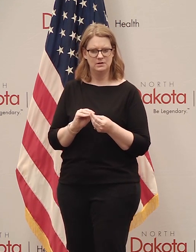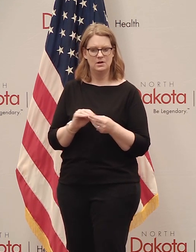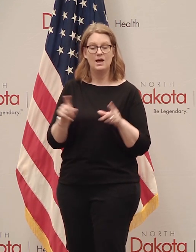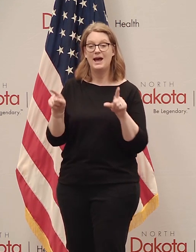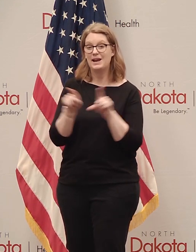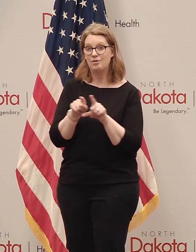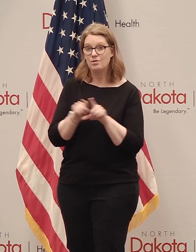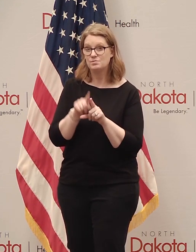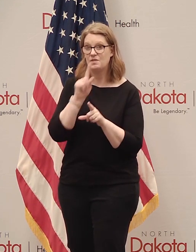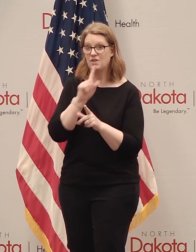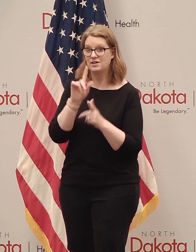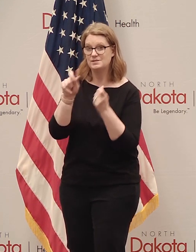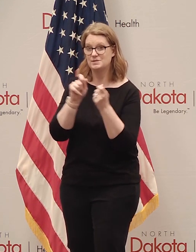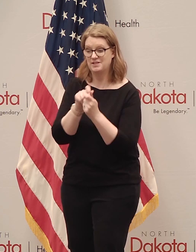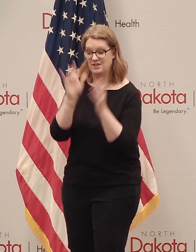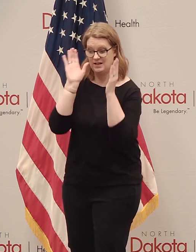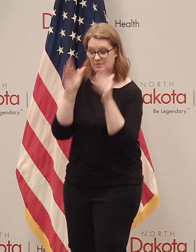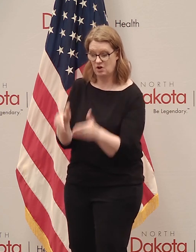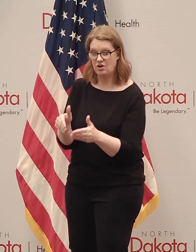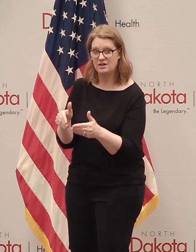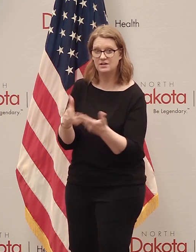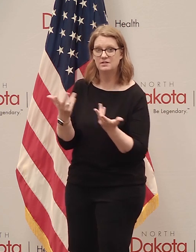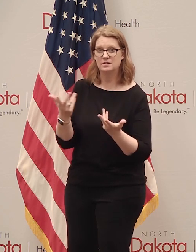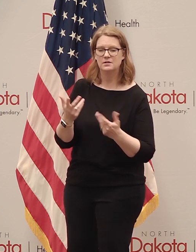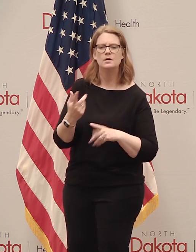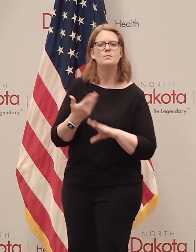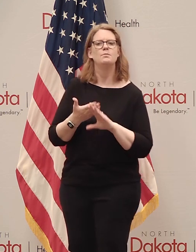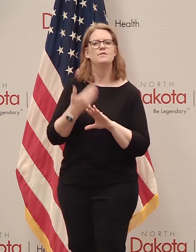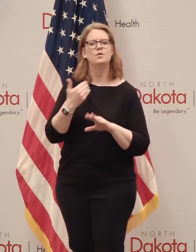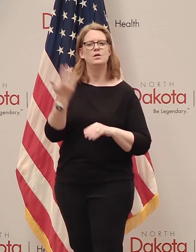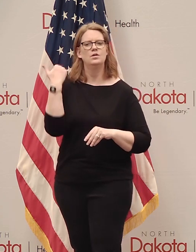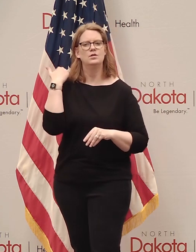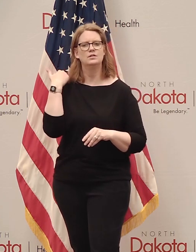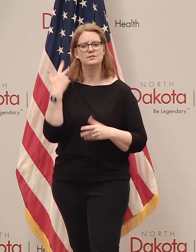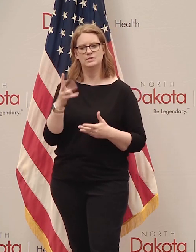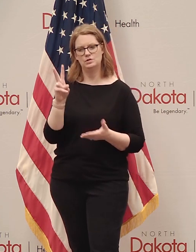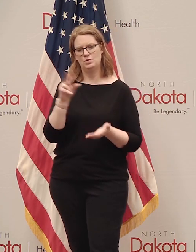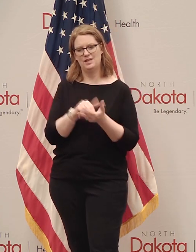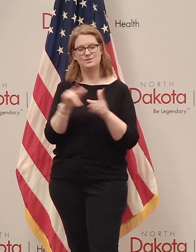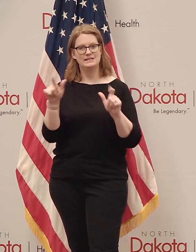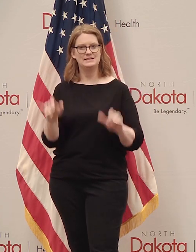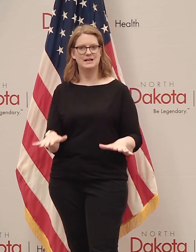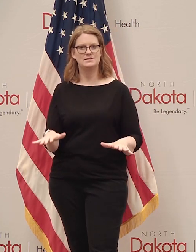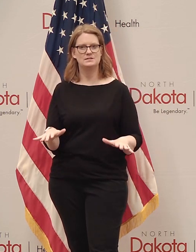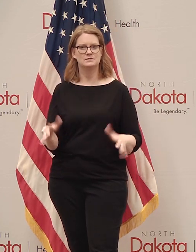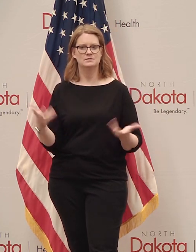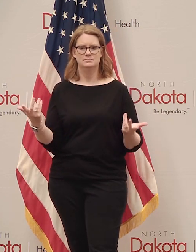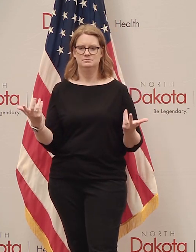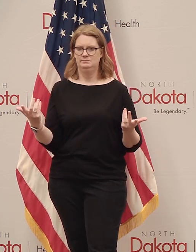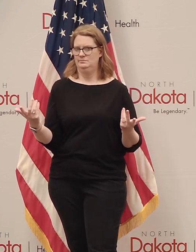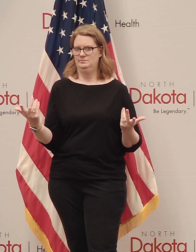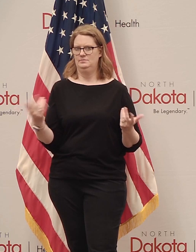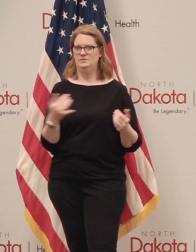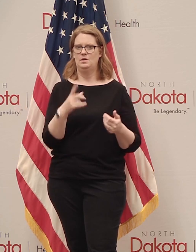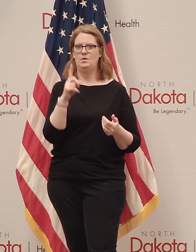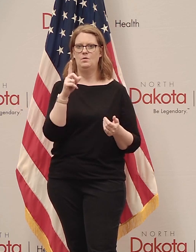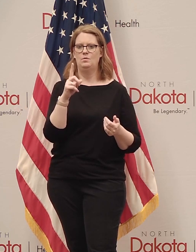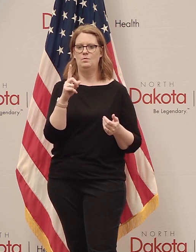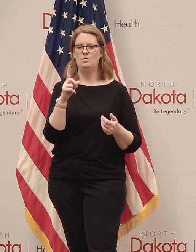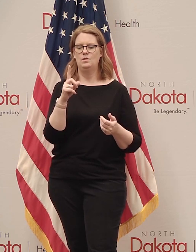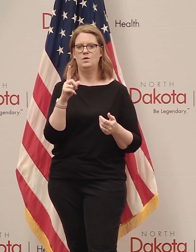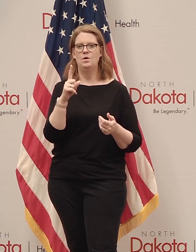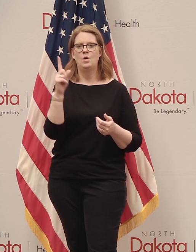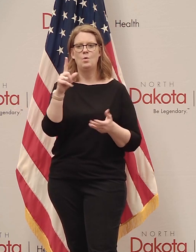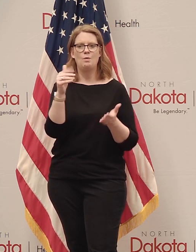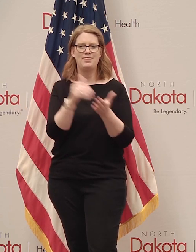are being very targeted. As I said before, in those early days when we were hitting 2,000 tests, we were getting some of those. 1,000 of those people were